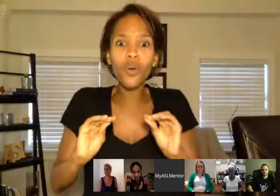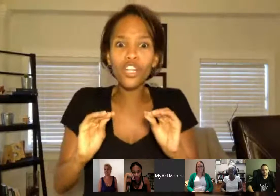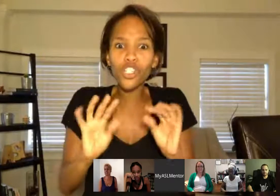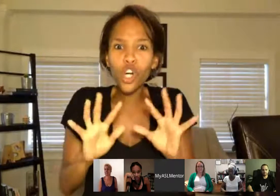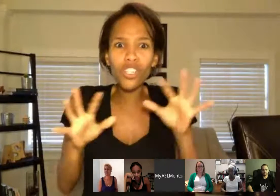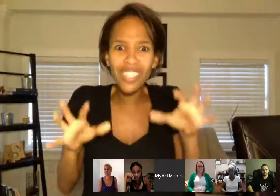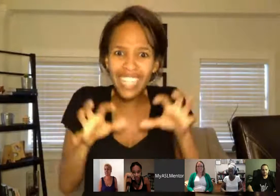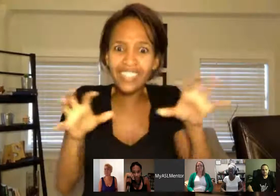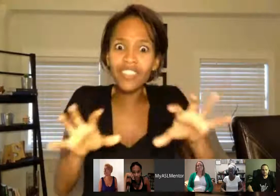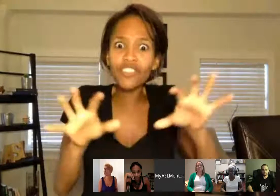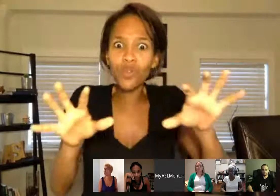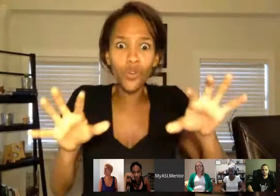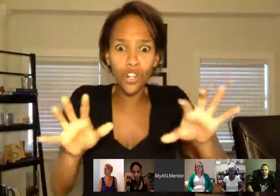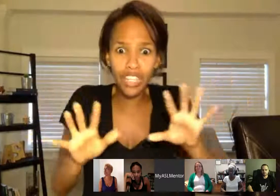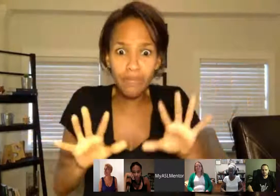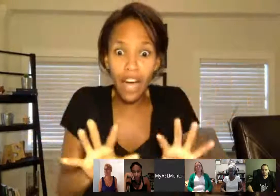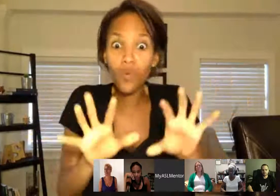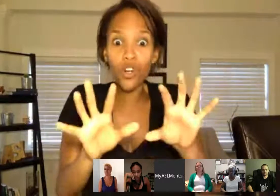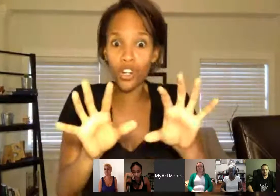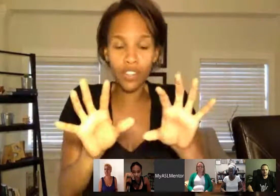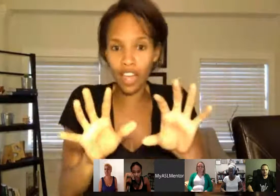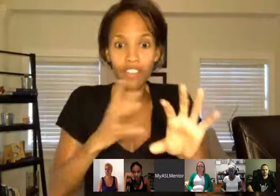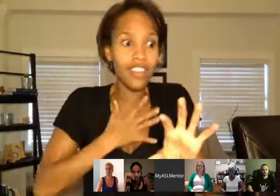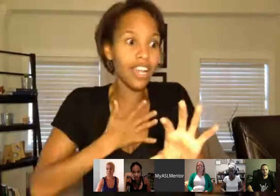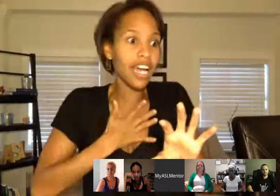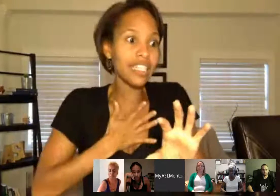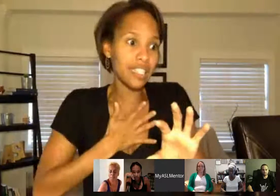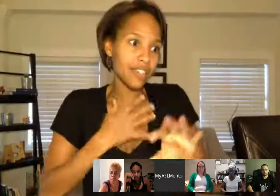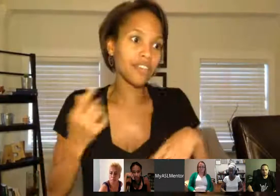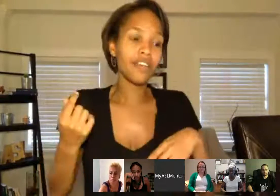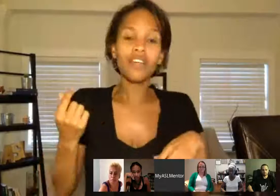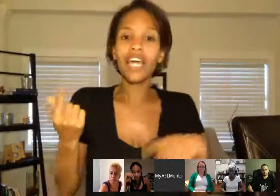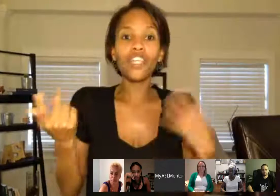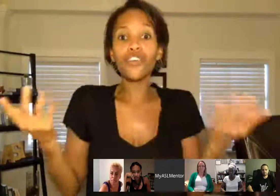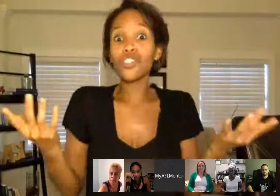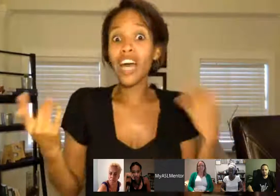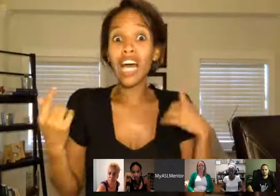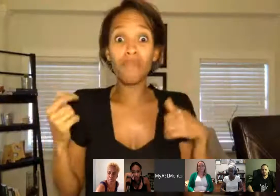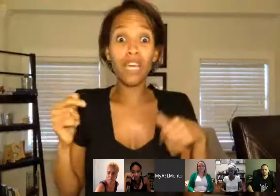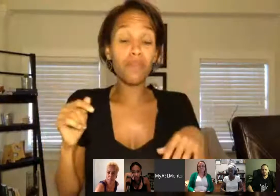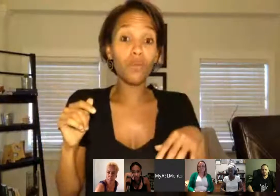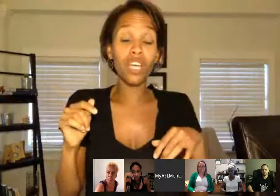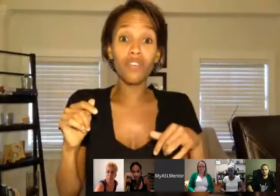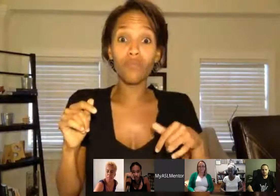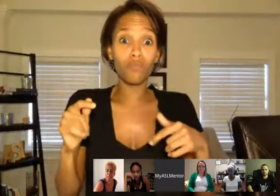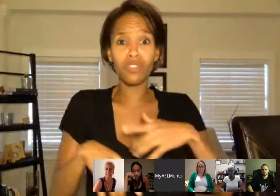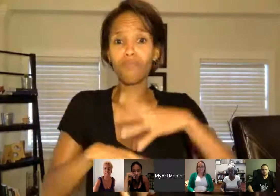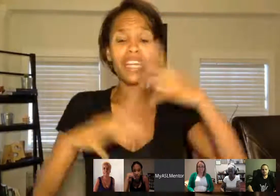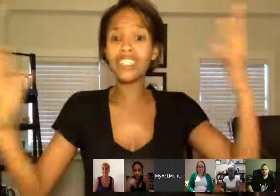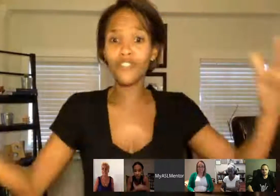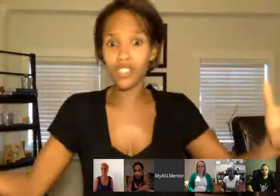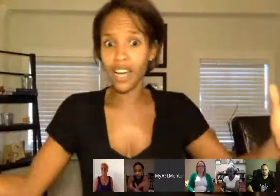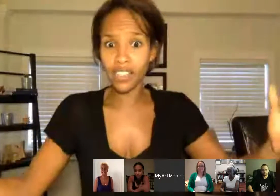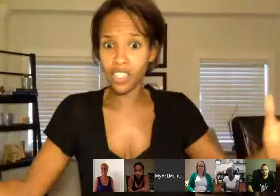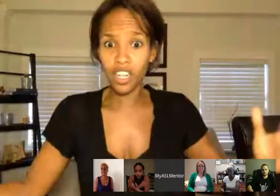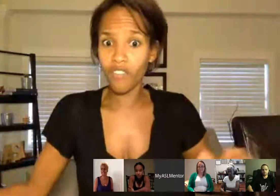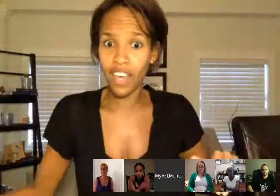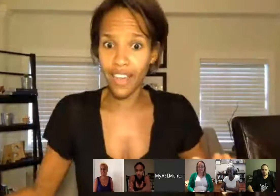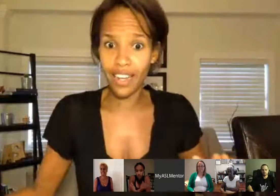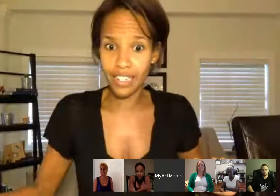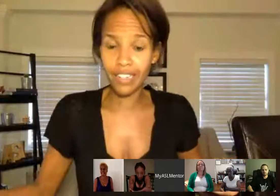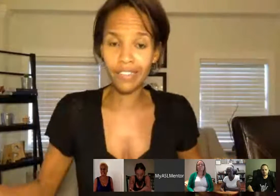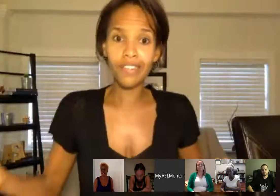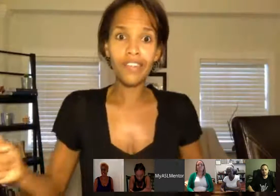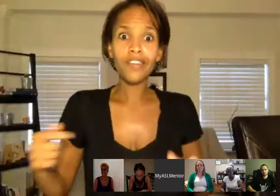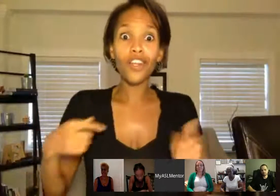however you want to show just that diligent work, that's my work, that everything that I did, and you could do that maybe even with many different signs can convey